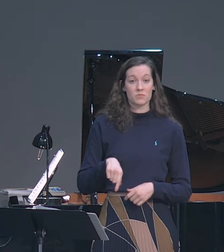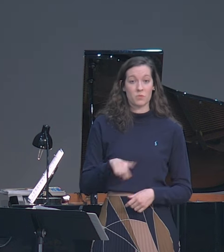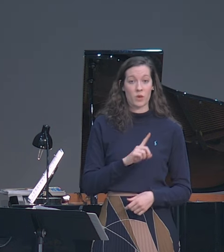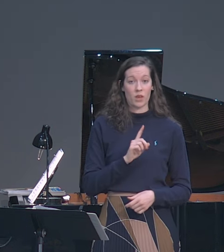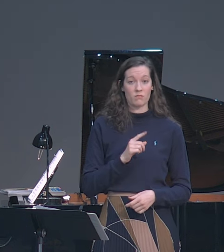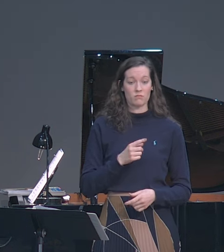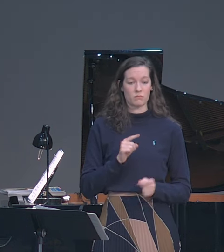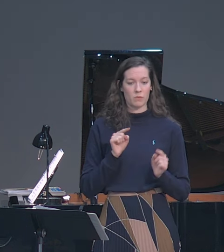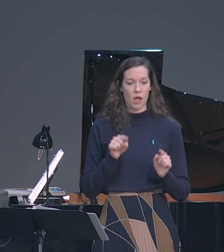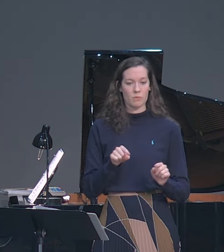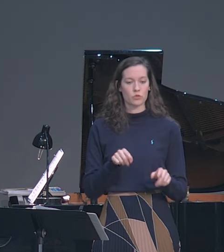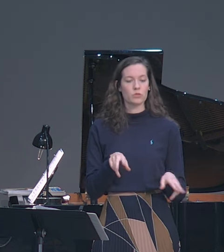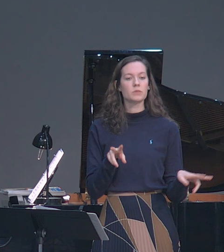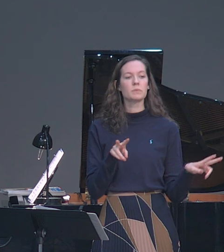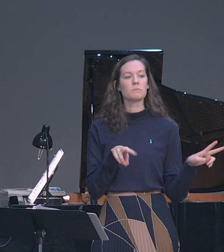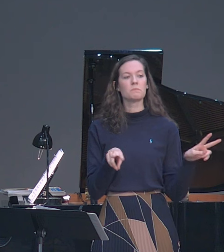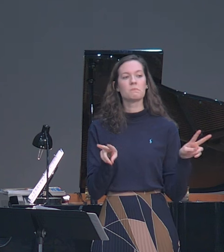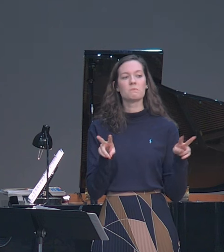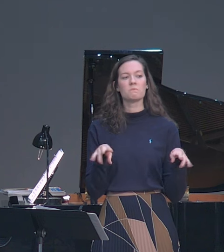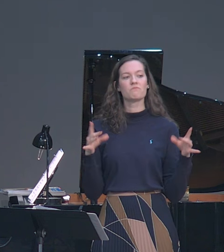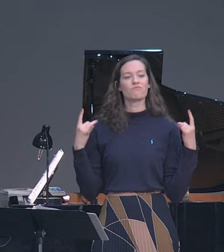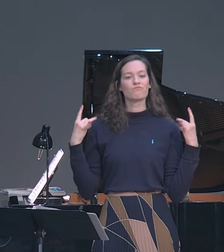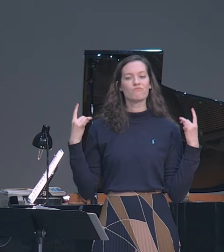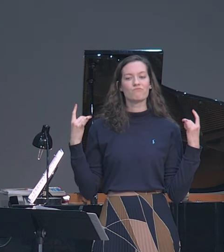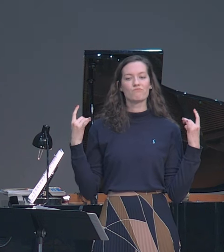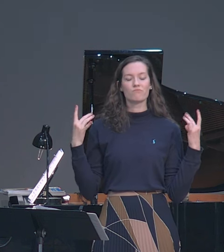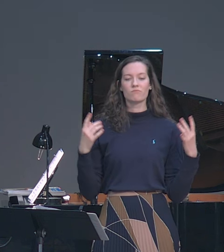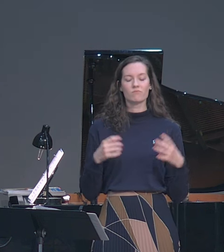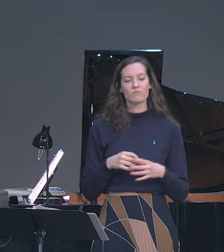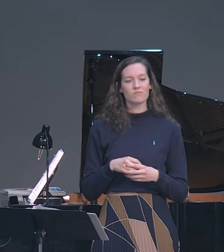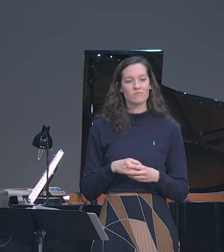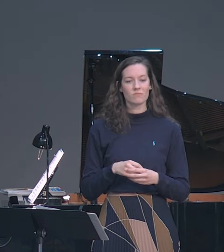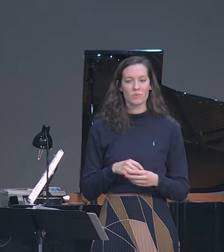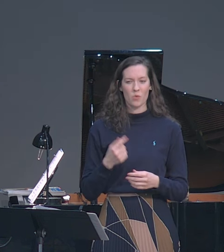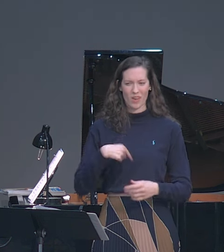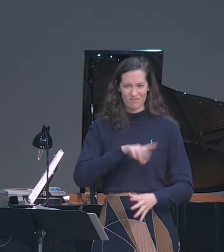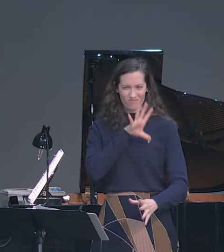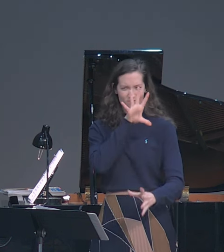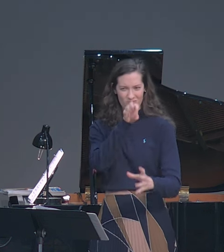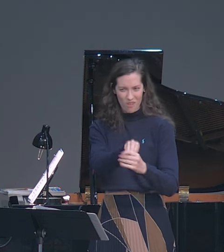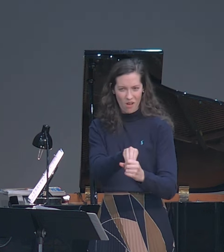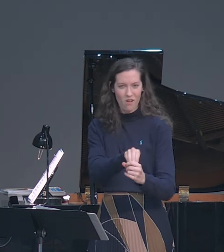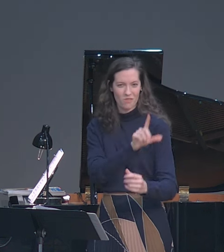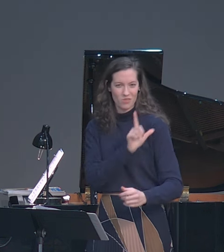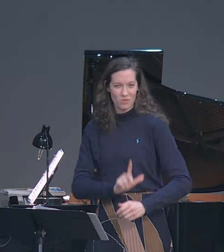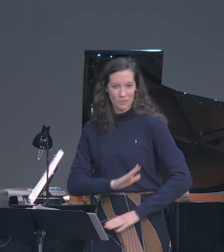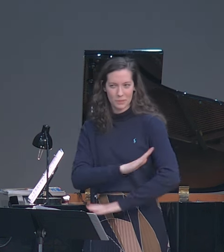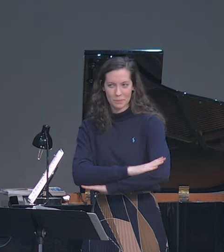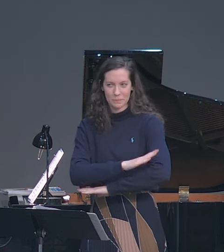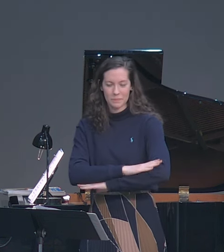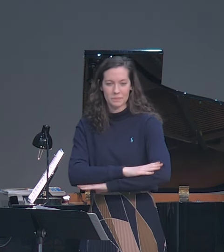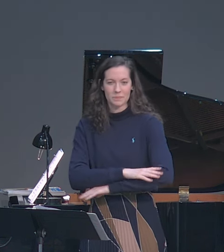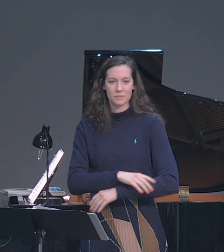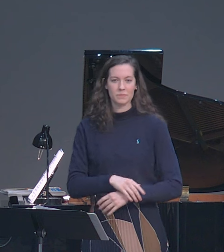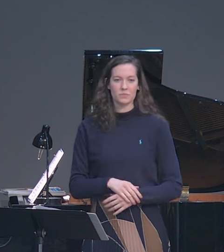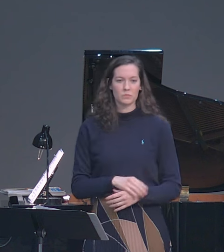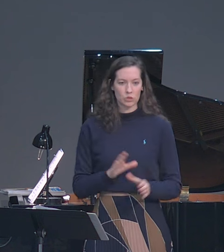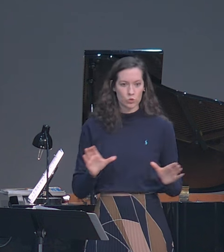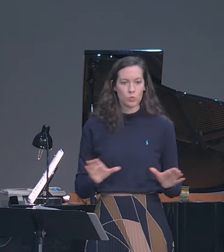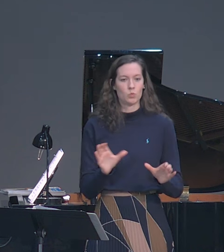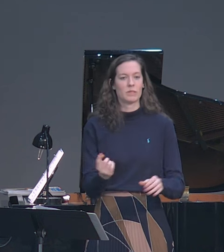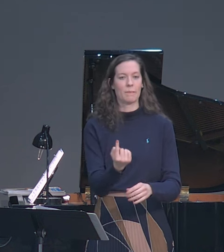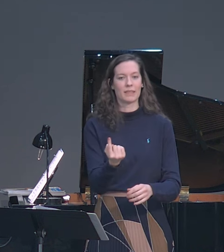of our service as observers. We come as participants. We actually do